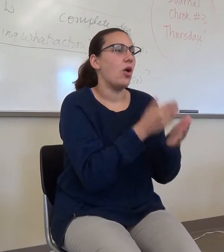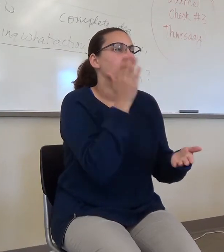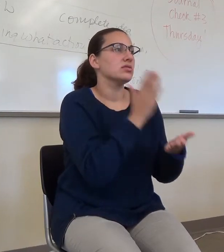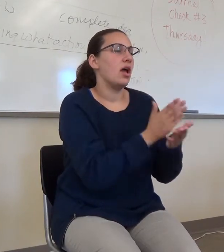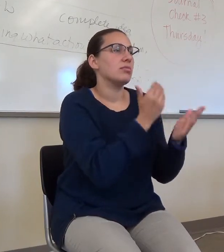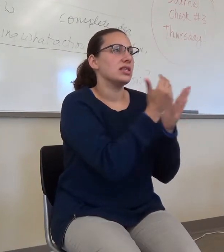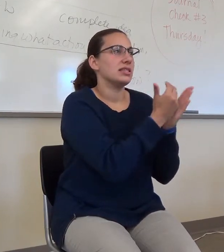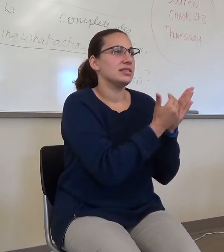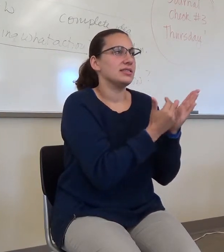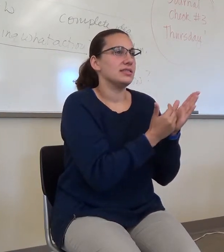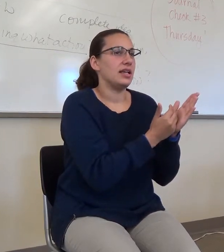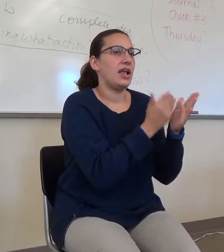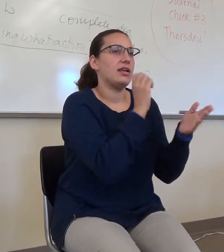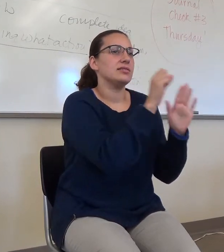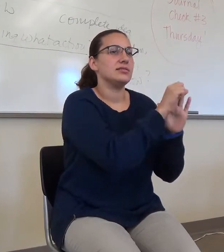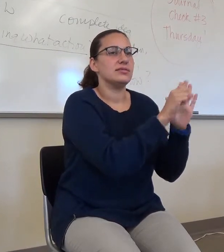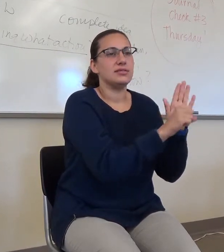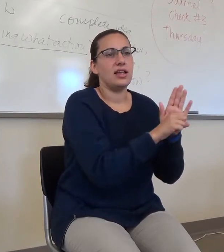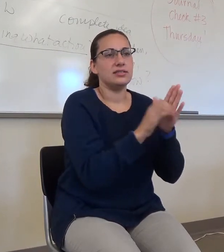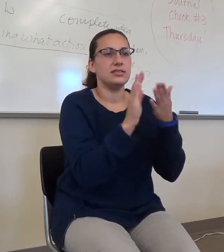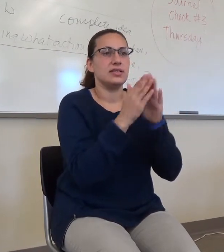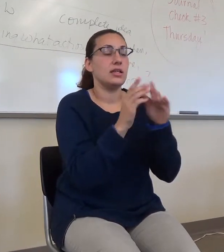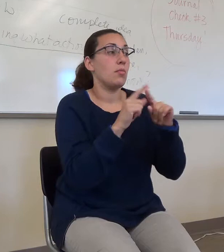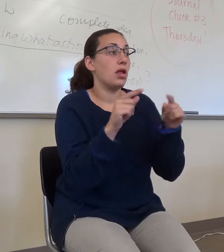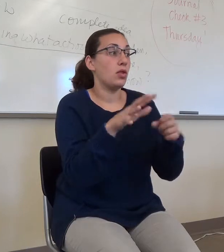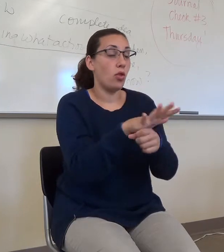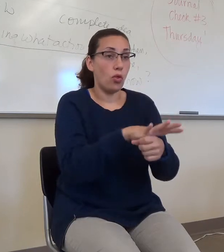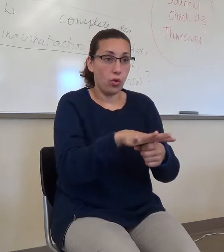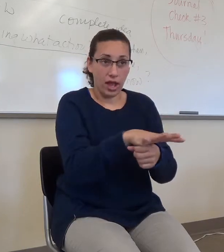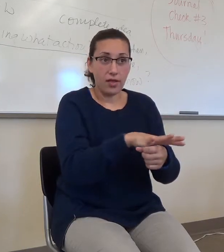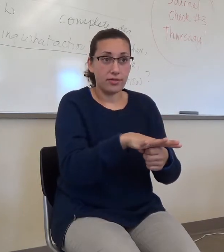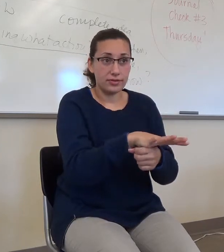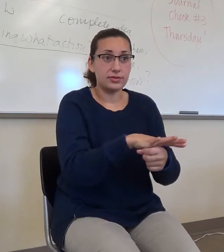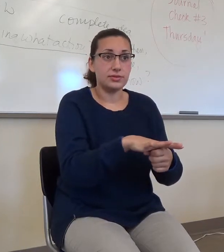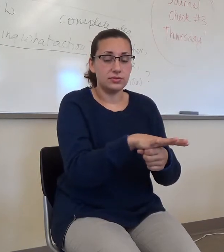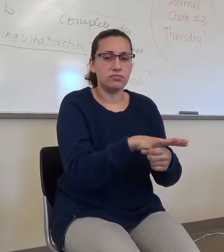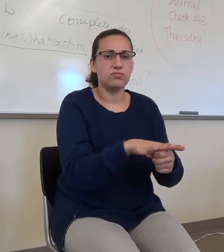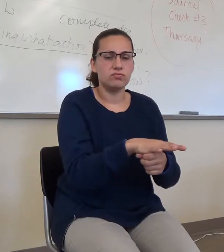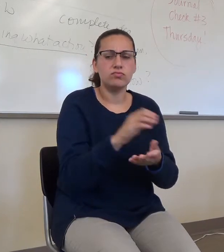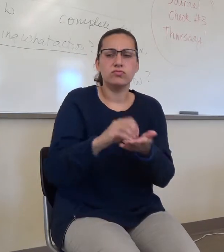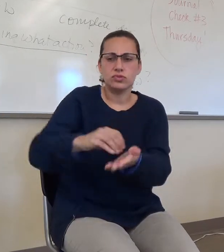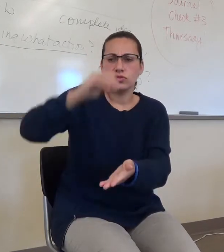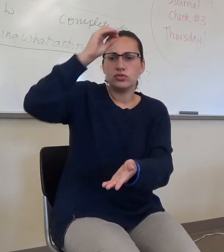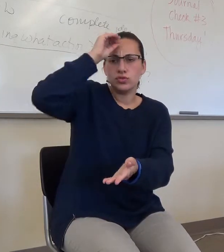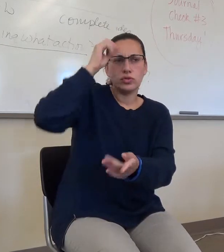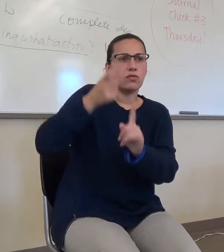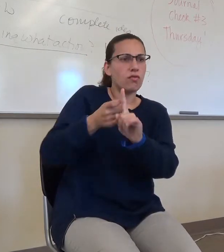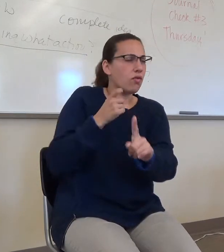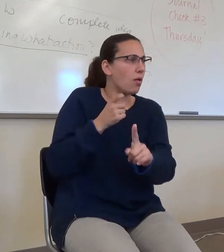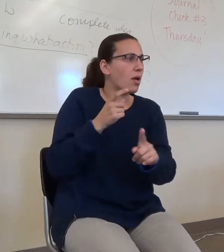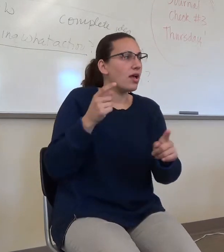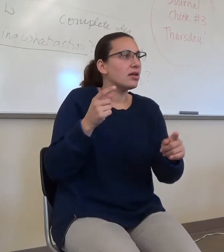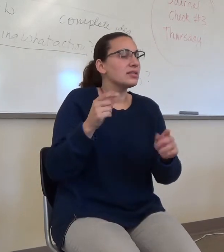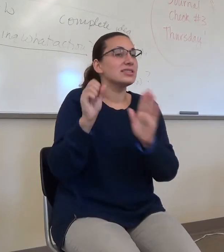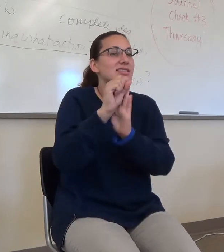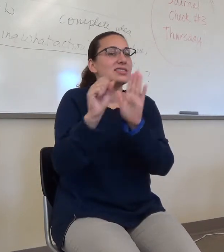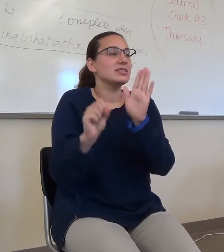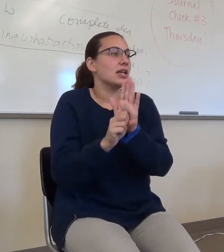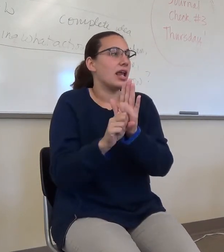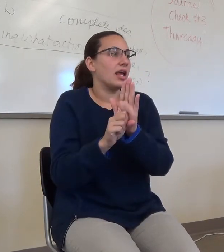These localities were taking cues from the successful state litigation